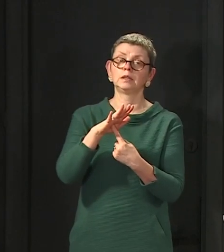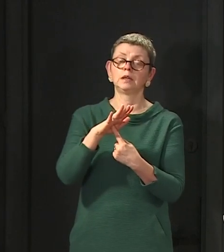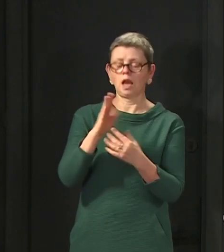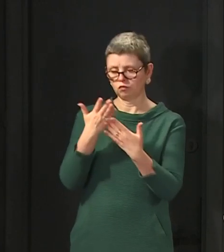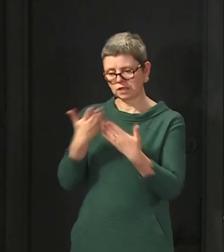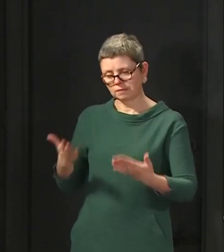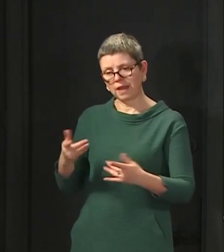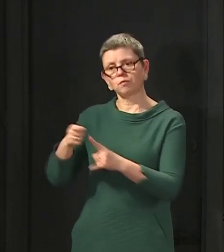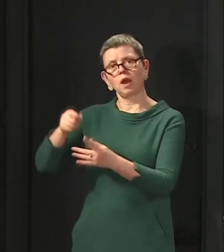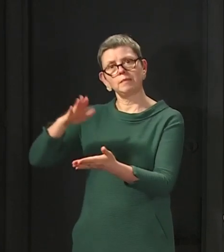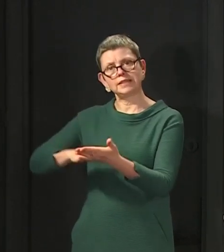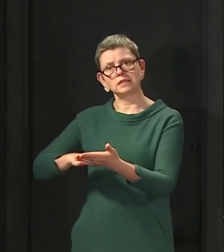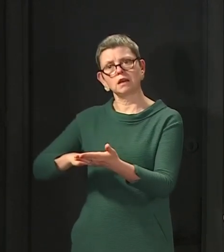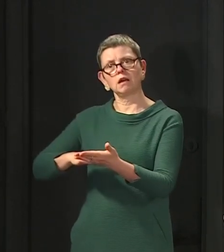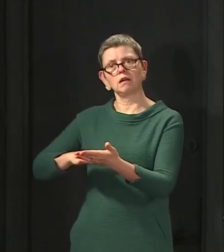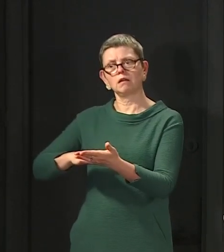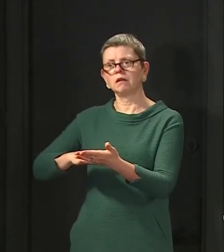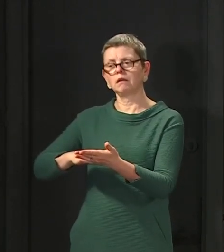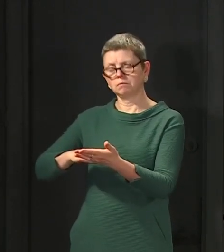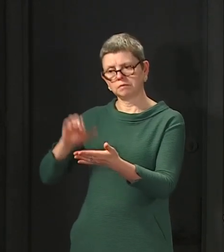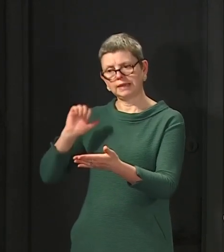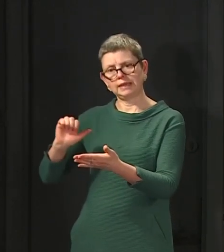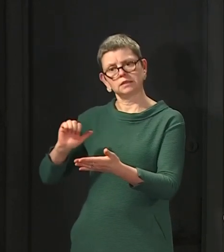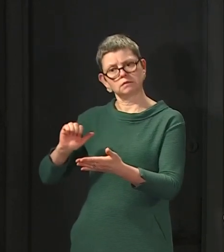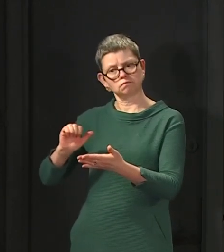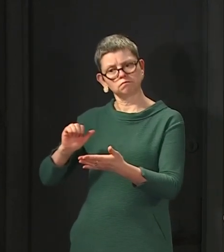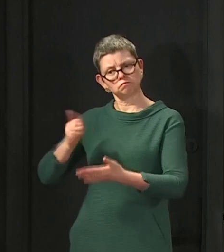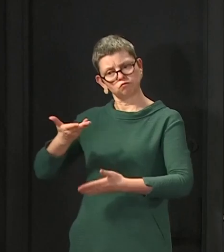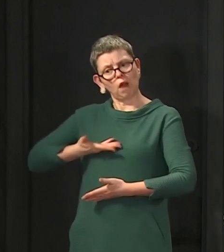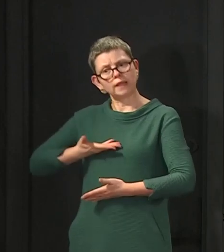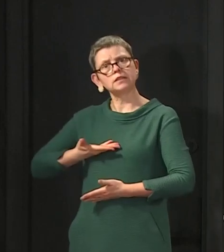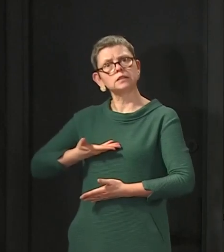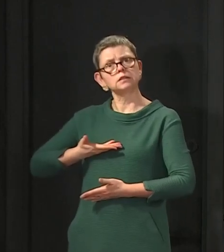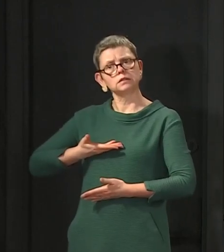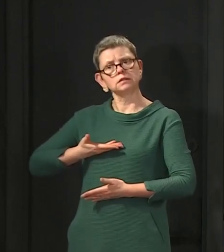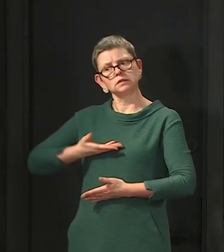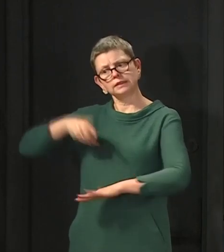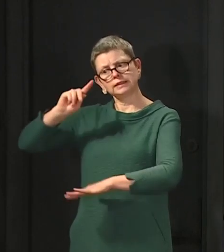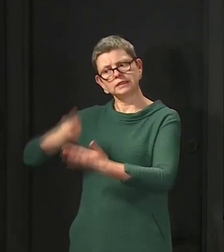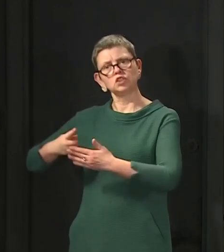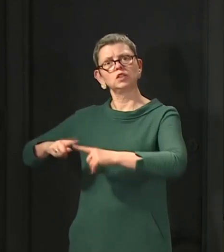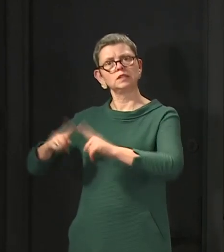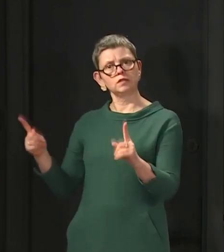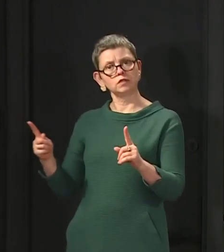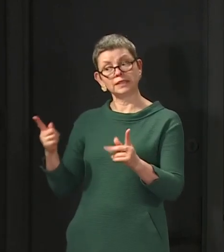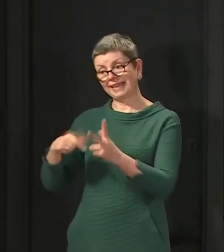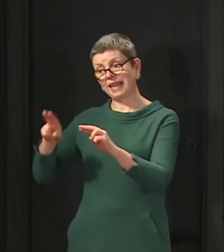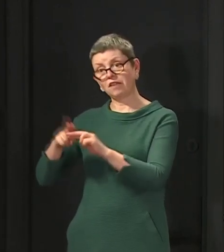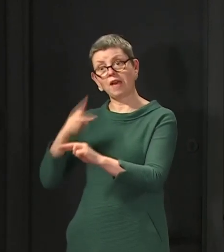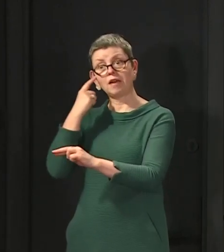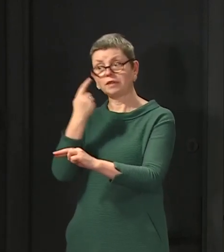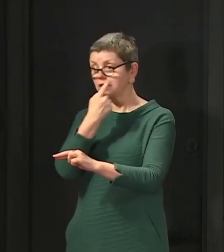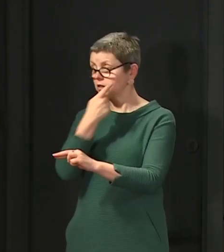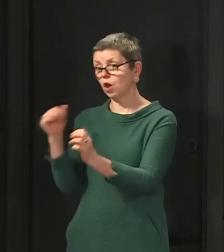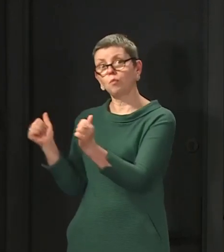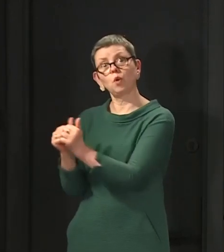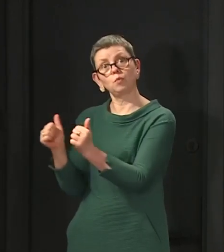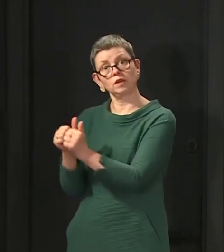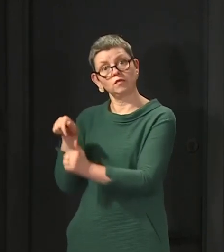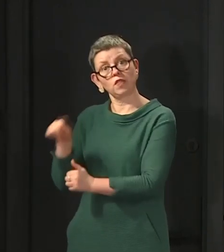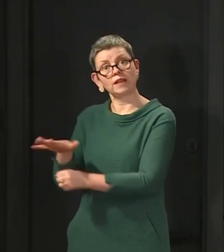Prime Minister's right, or indeed the First Ministers of other nations, to take different decisions if the evidence says that that is appropriate in